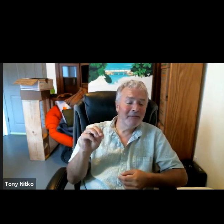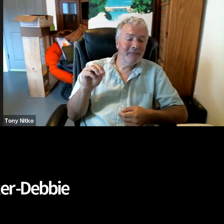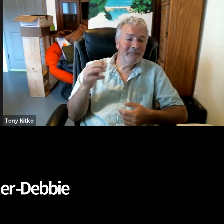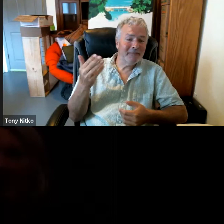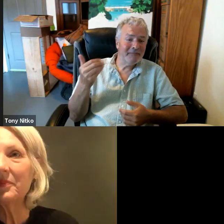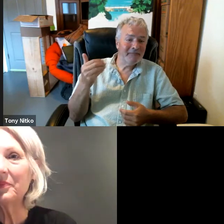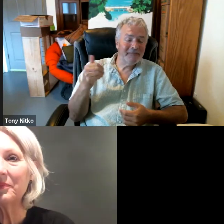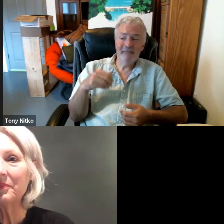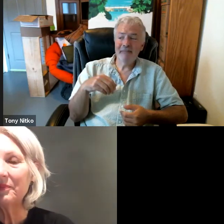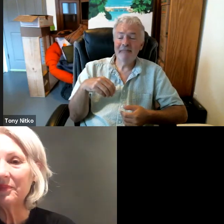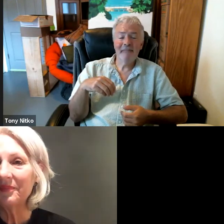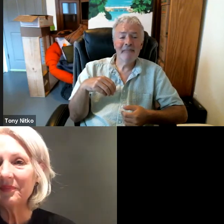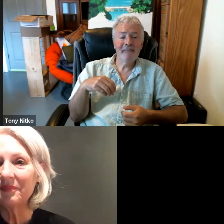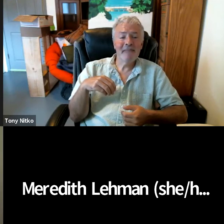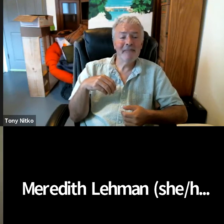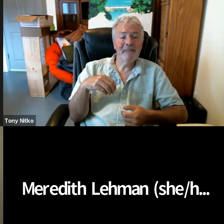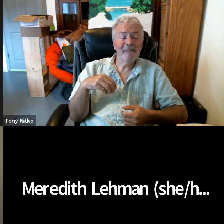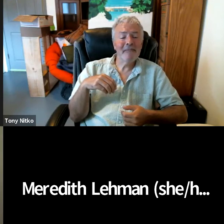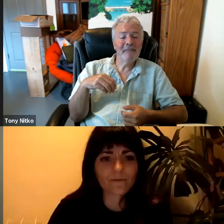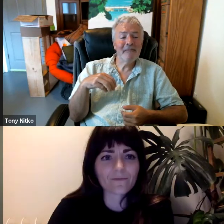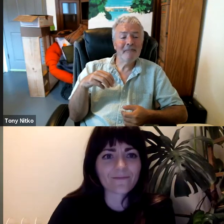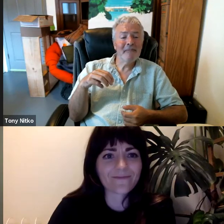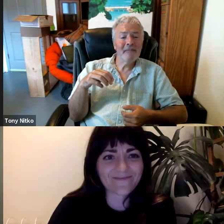Lehman, again, are you there?